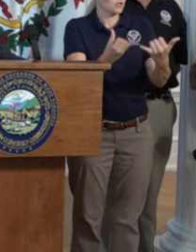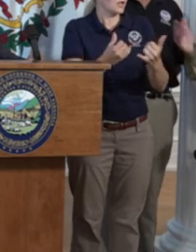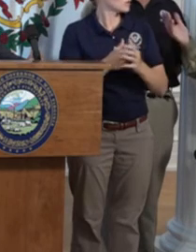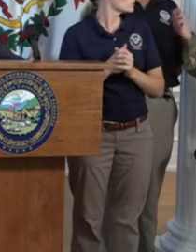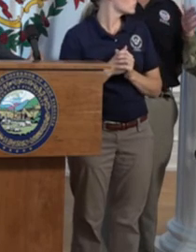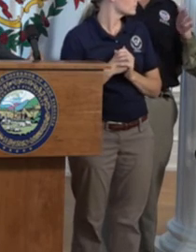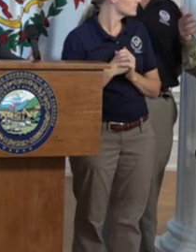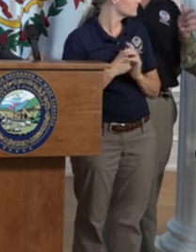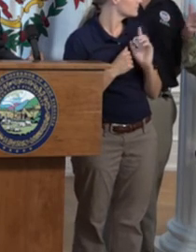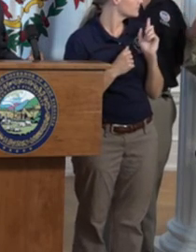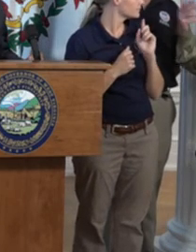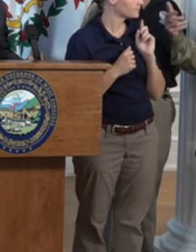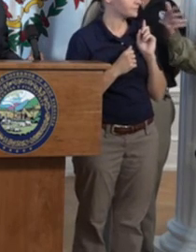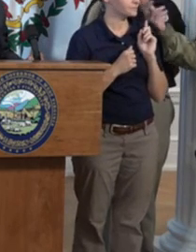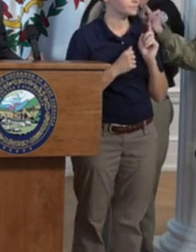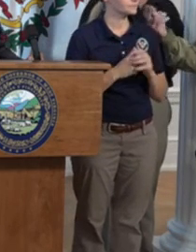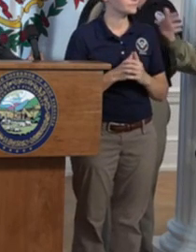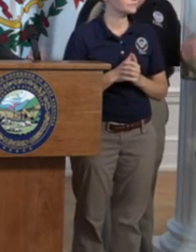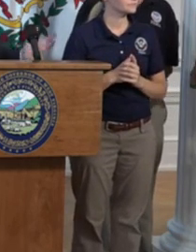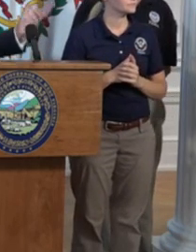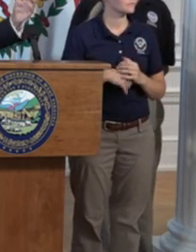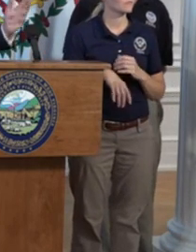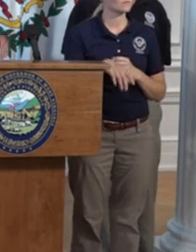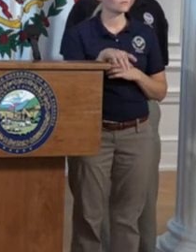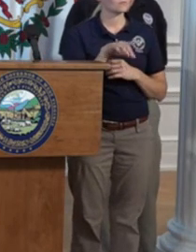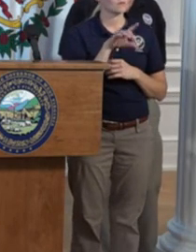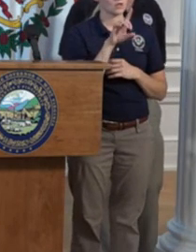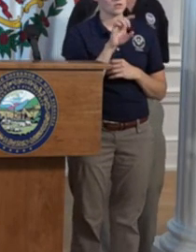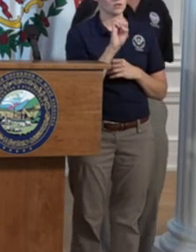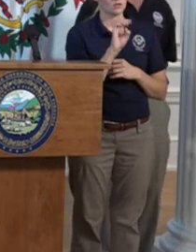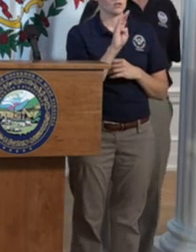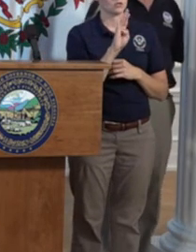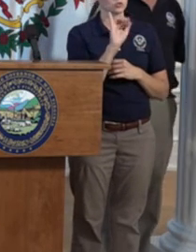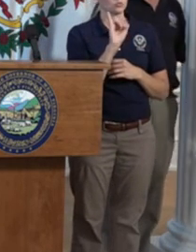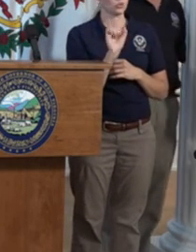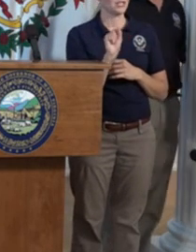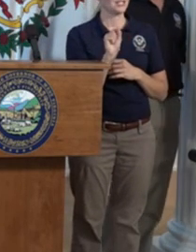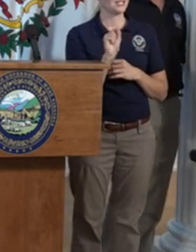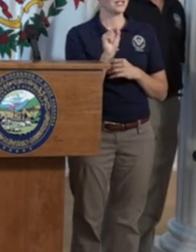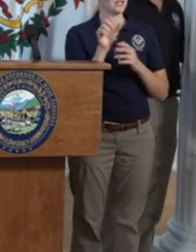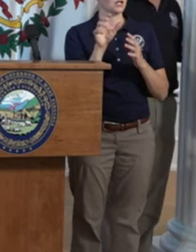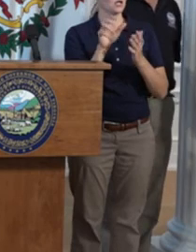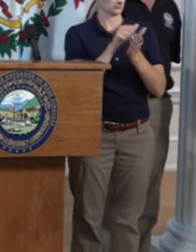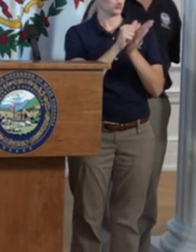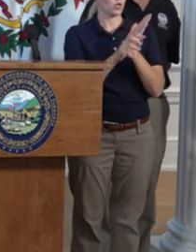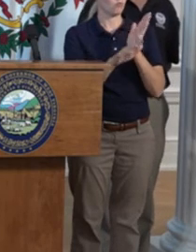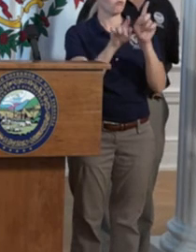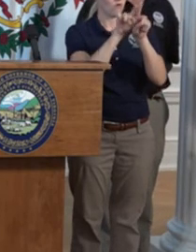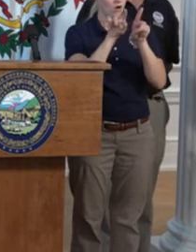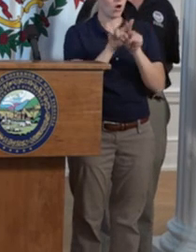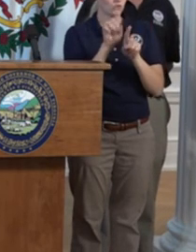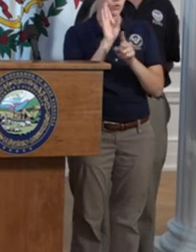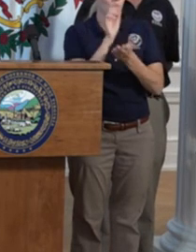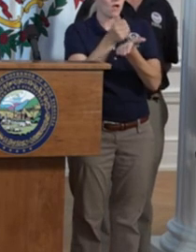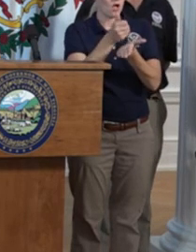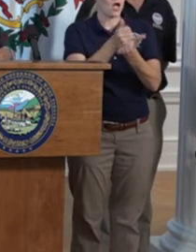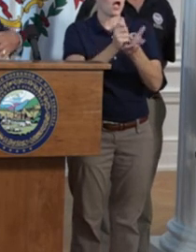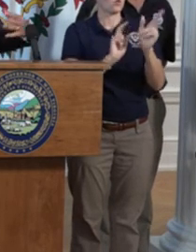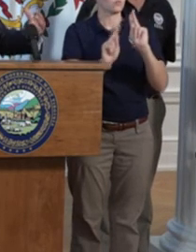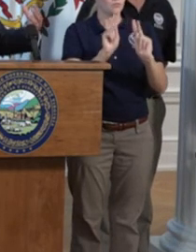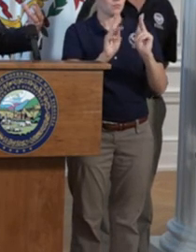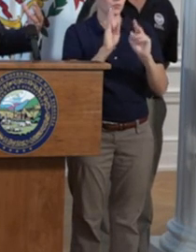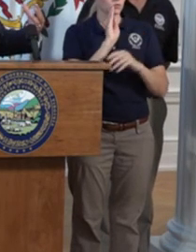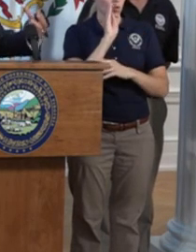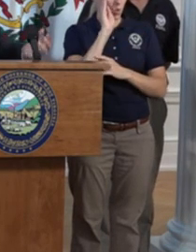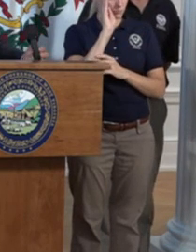Governor, that debris removal is going to take that burden off. Yeah, individuals. as Joe reminds me, that the debris removal for people's homes that are